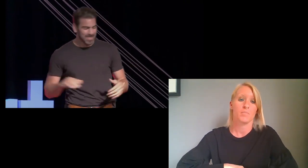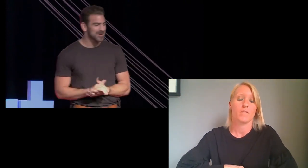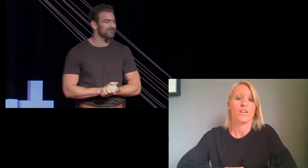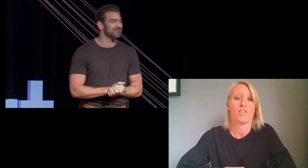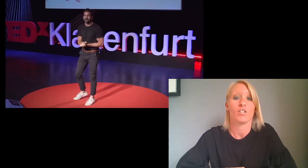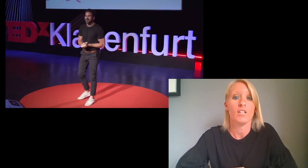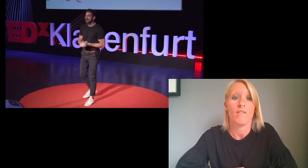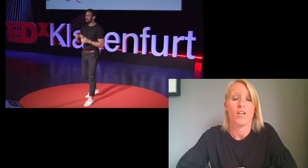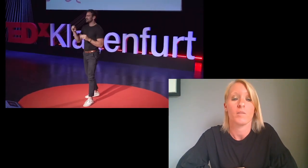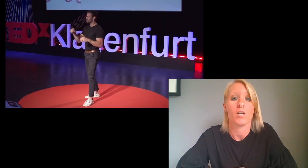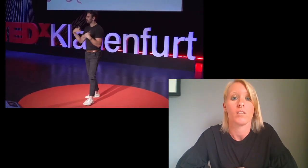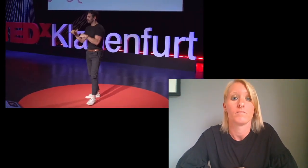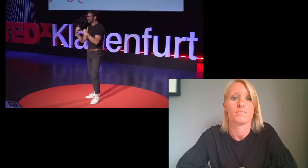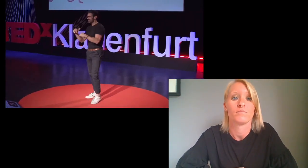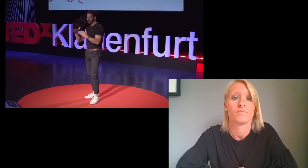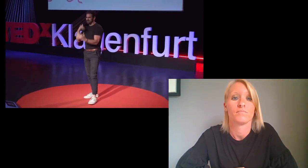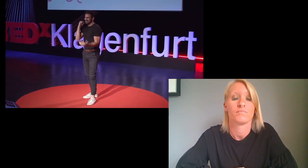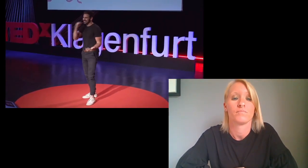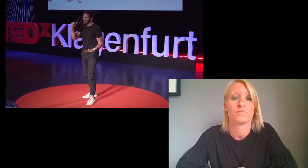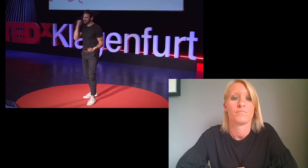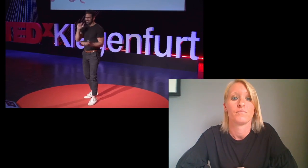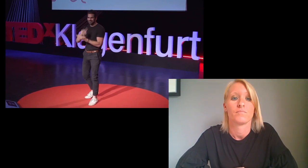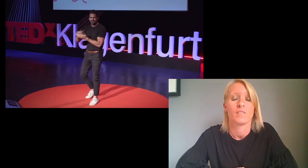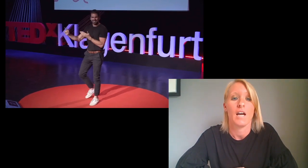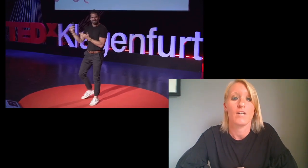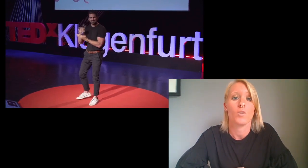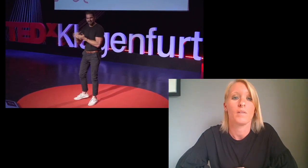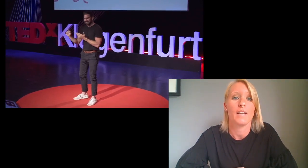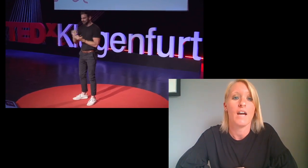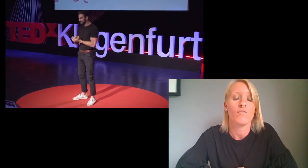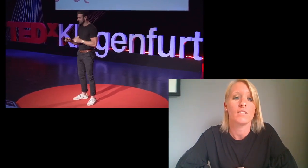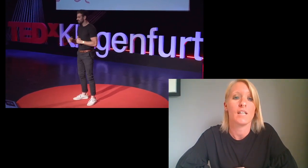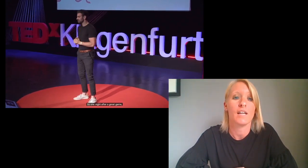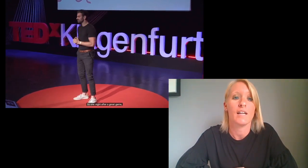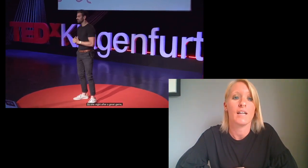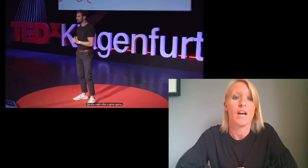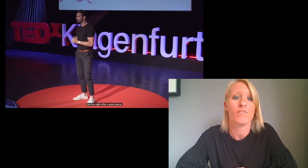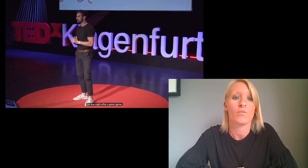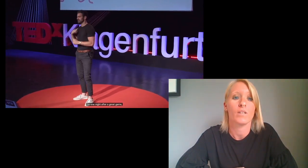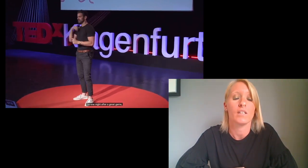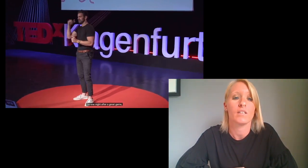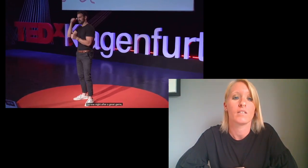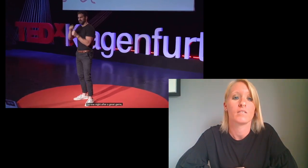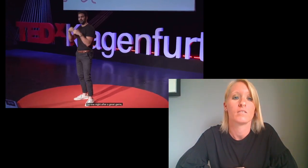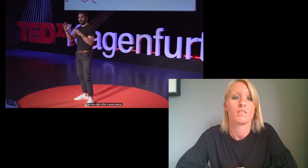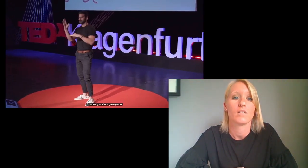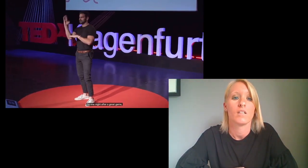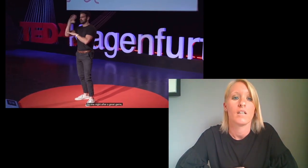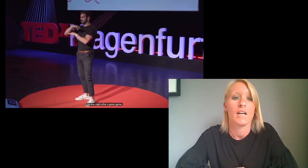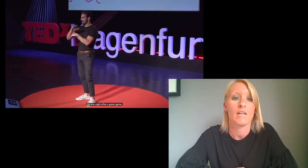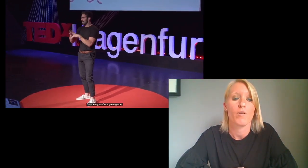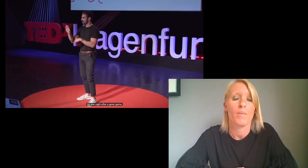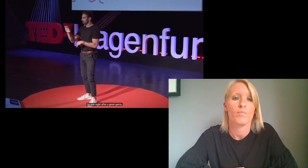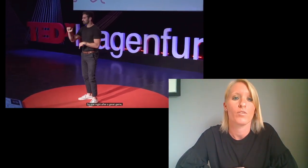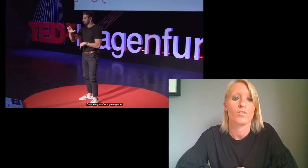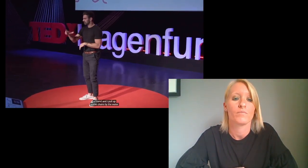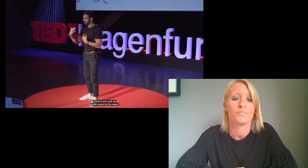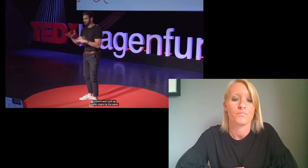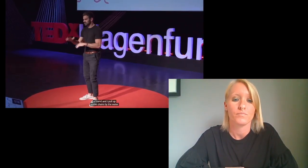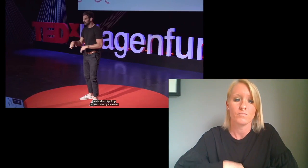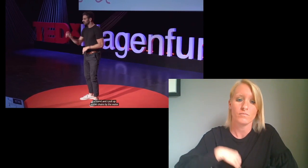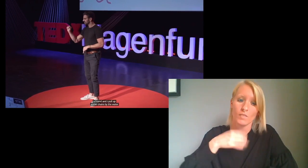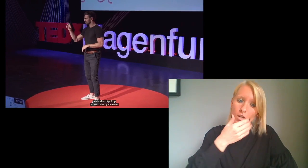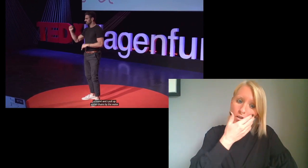actually happened to be very good at volleyball. I'd go play every day, every week. And I